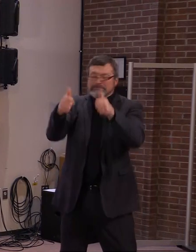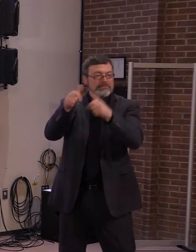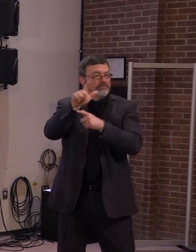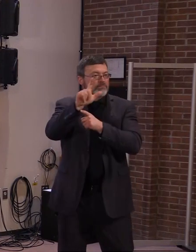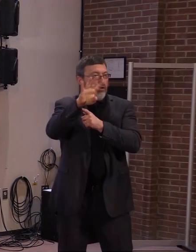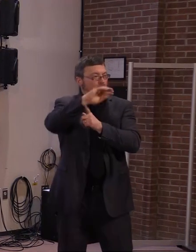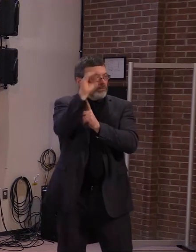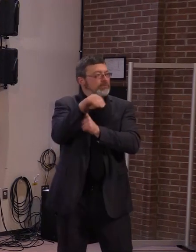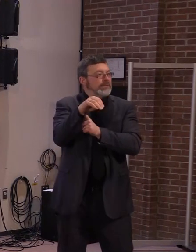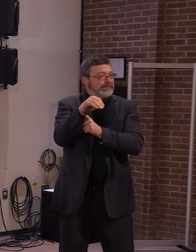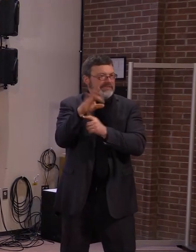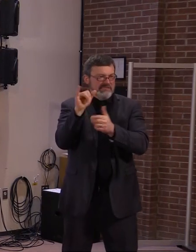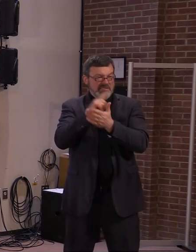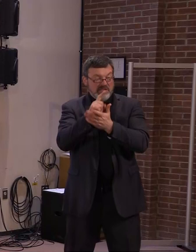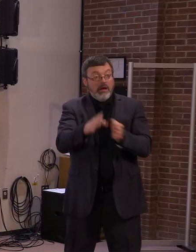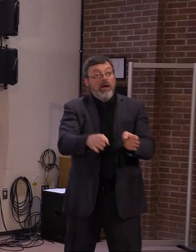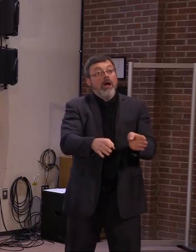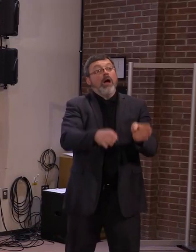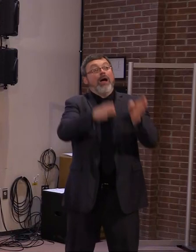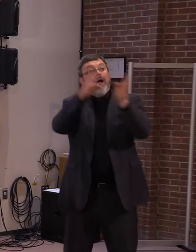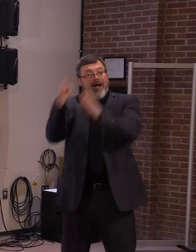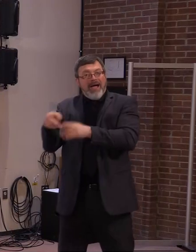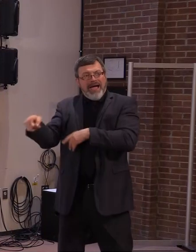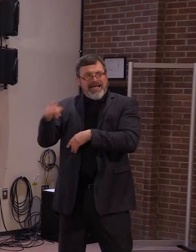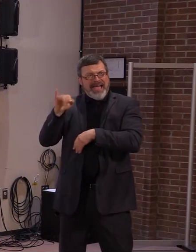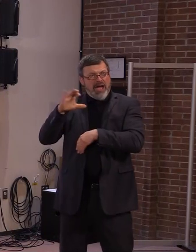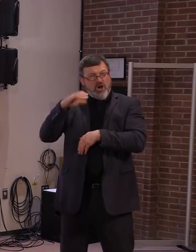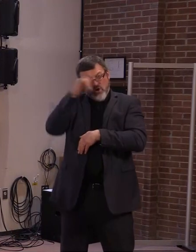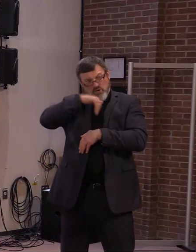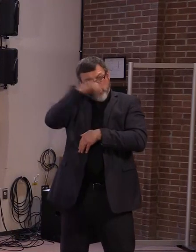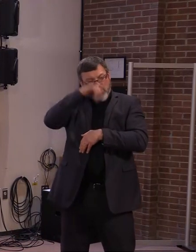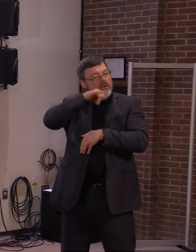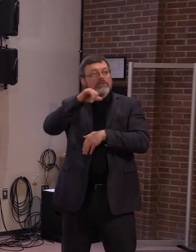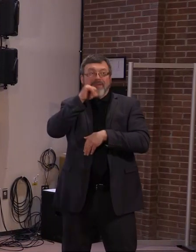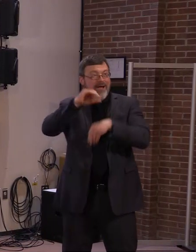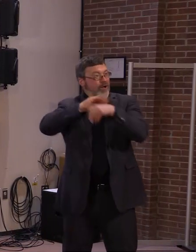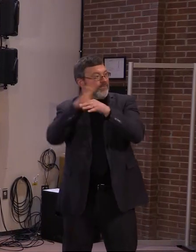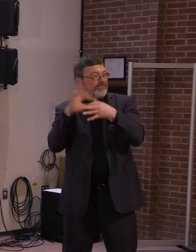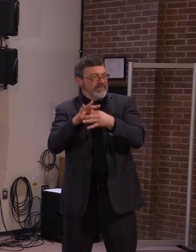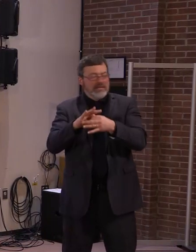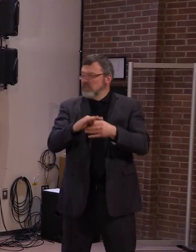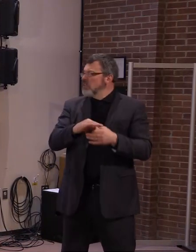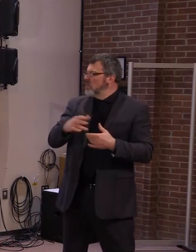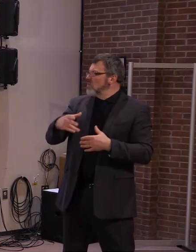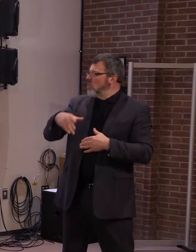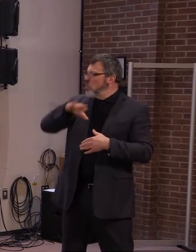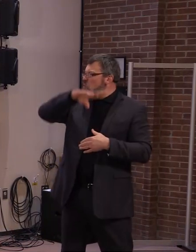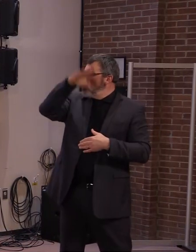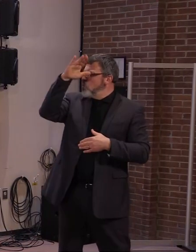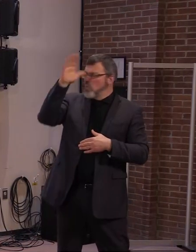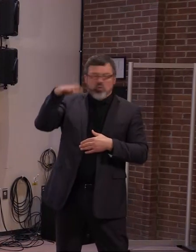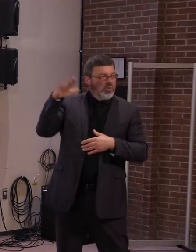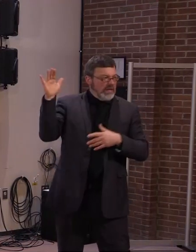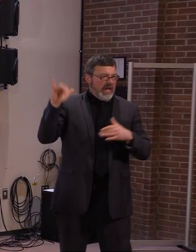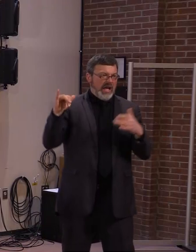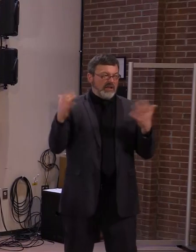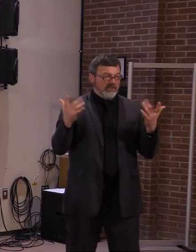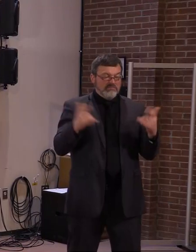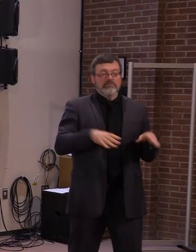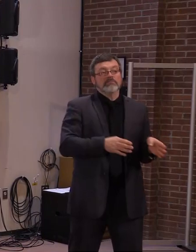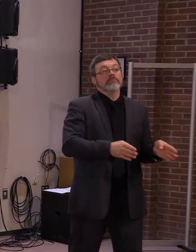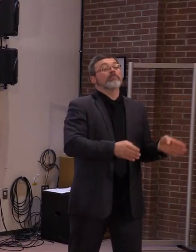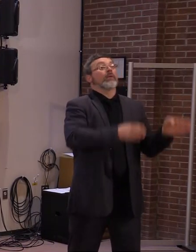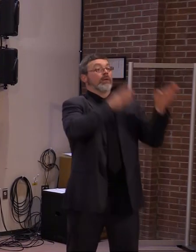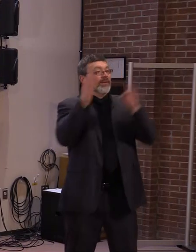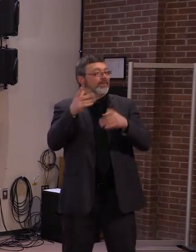has provided a little more availability this week when we look over the last 7 days. Quickly going over to the higher education slide, you'll see